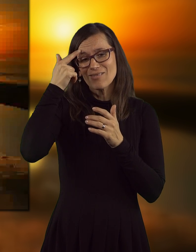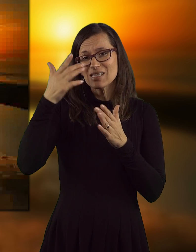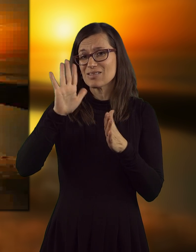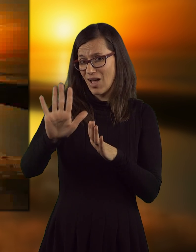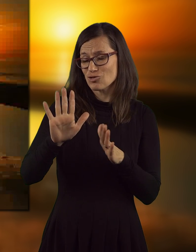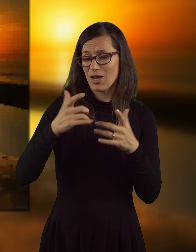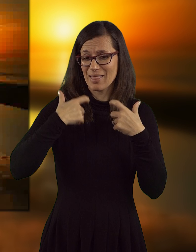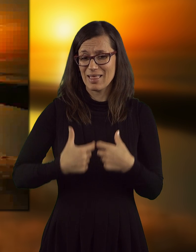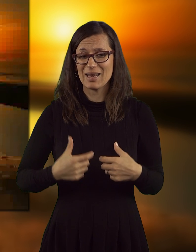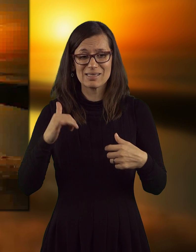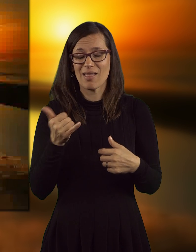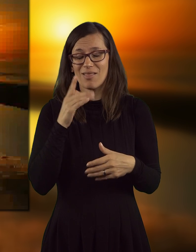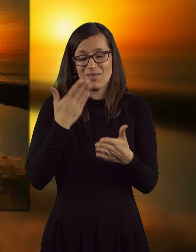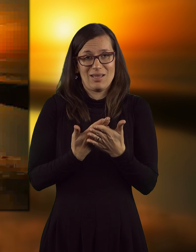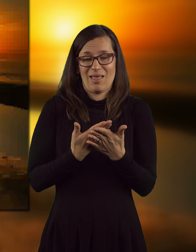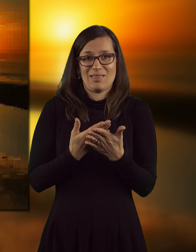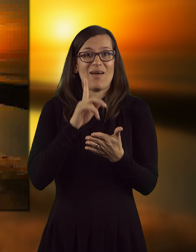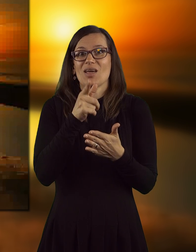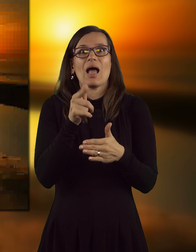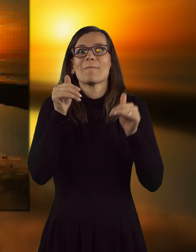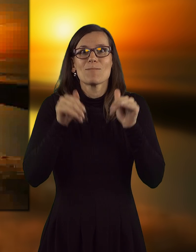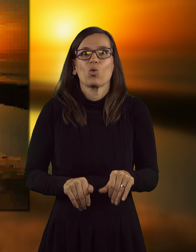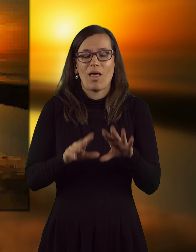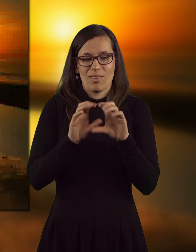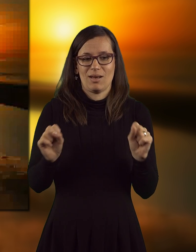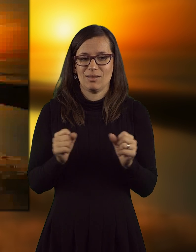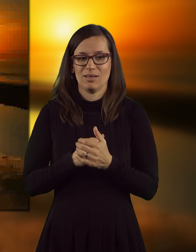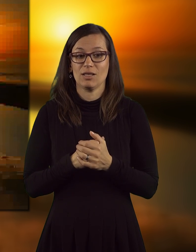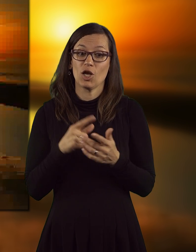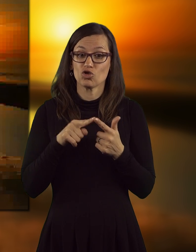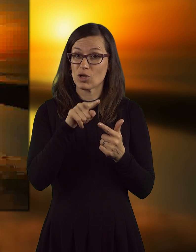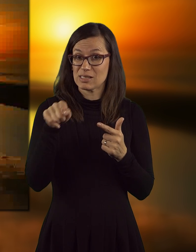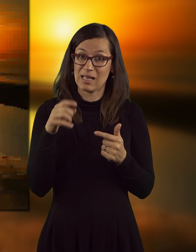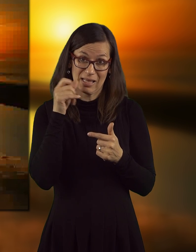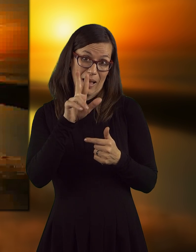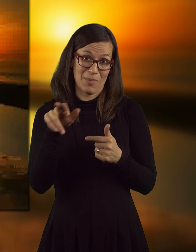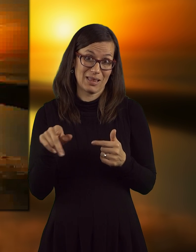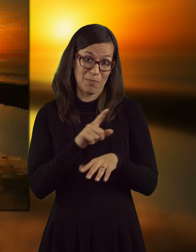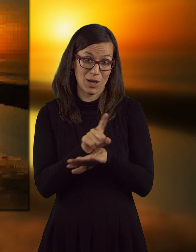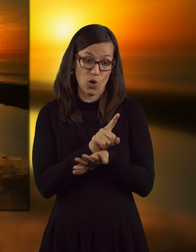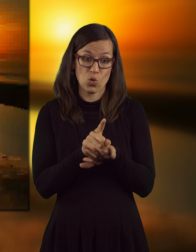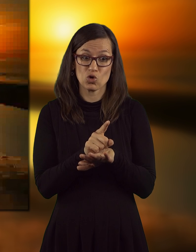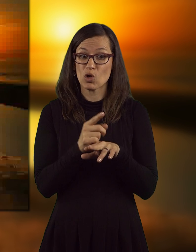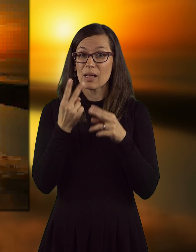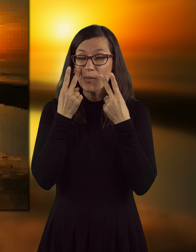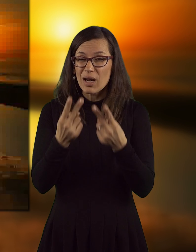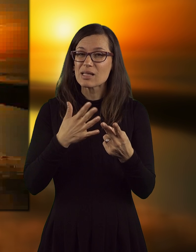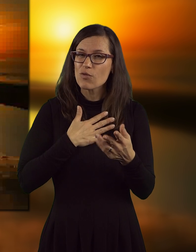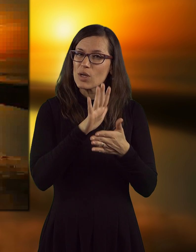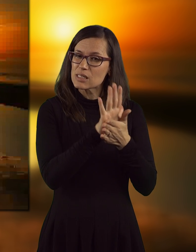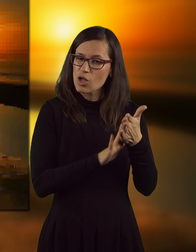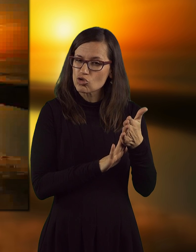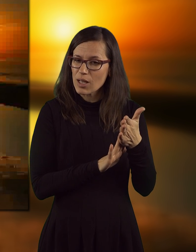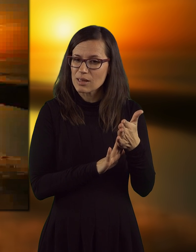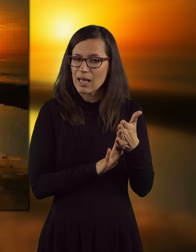of your body is incredible, knows what to do. It is huge. And if you've ever had the opportunity to look at the